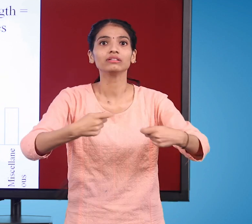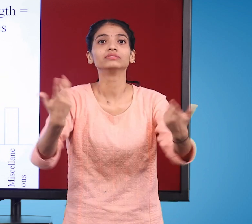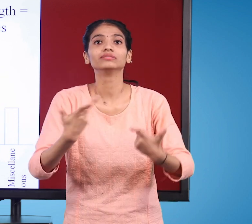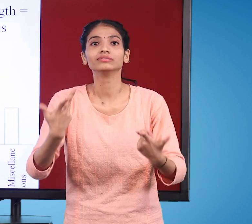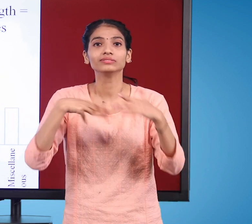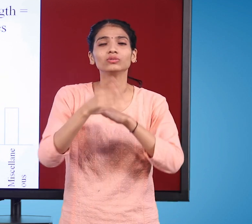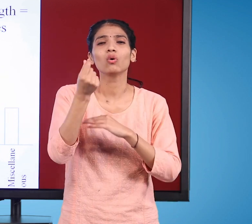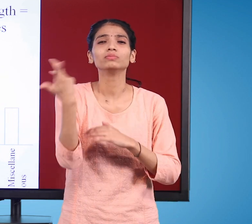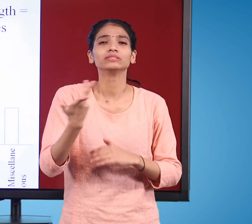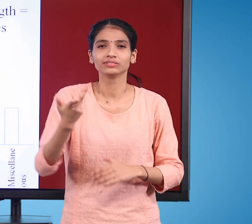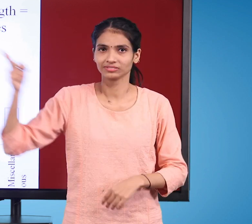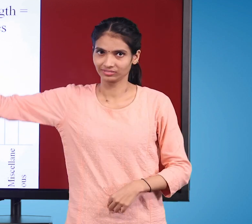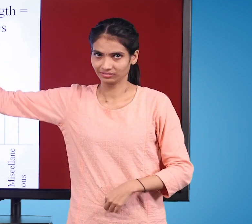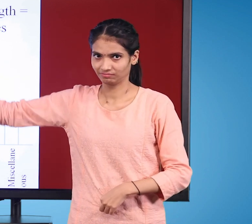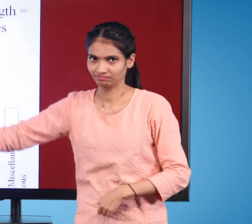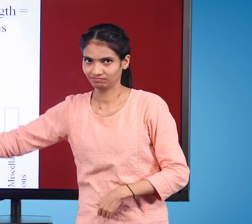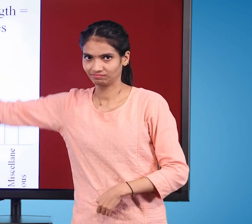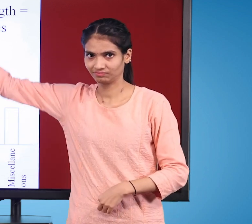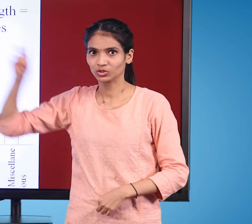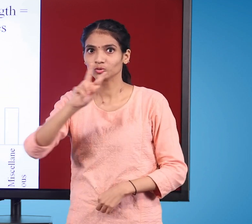length represents 200 rupees.